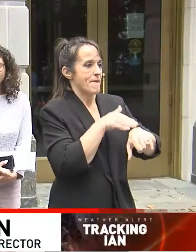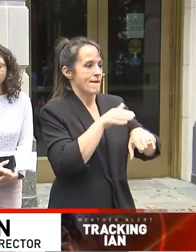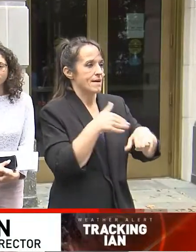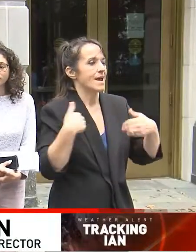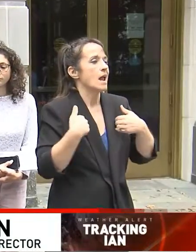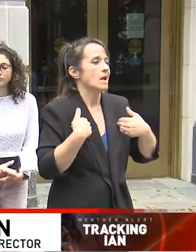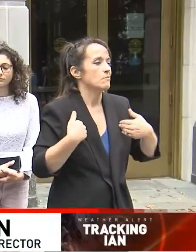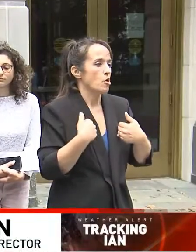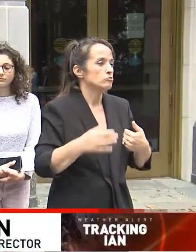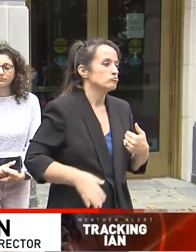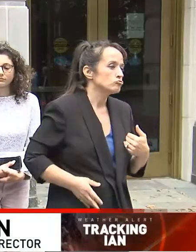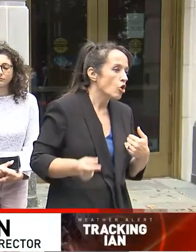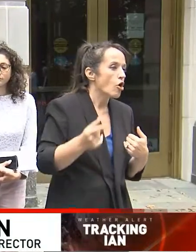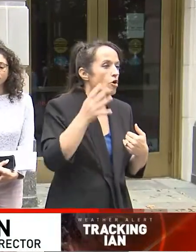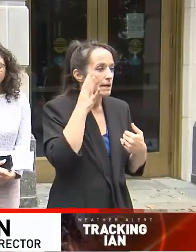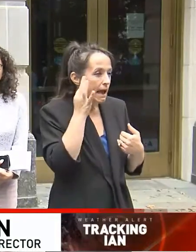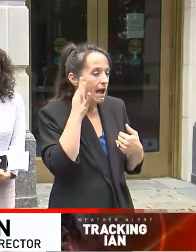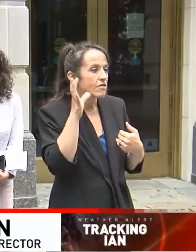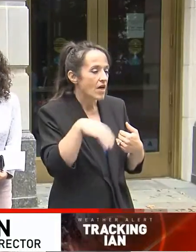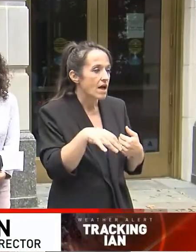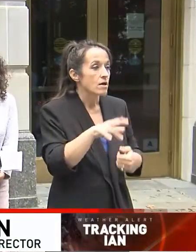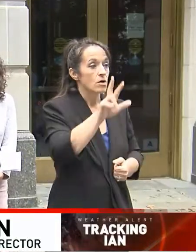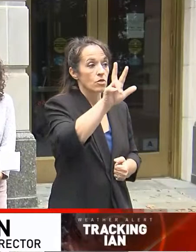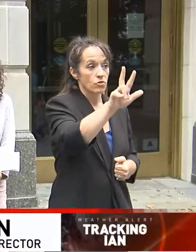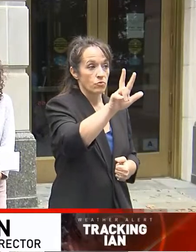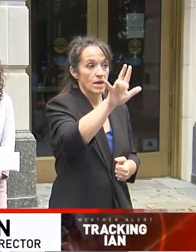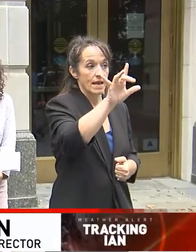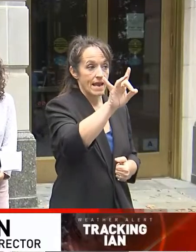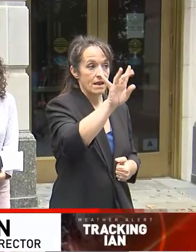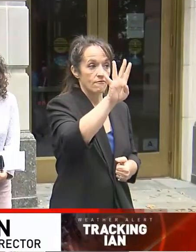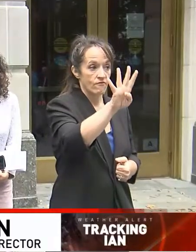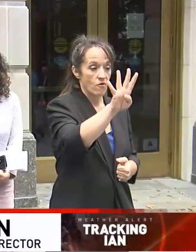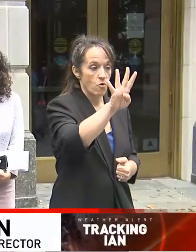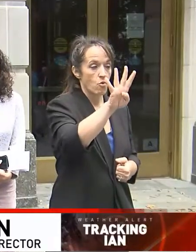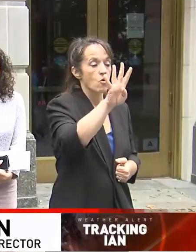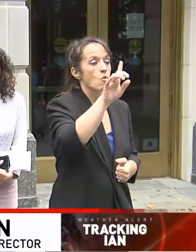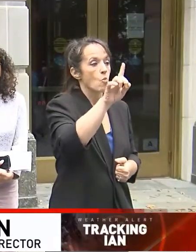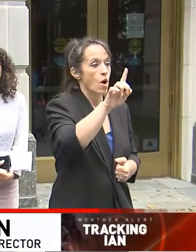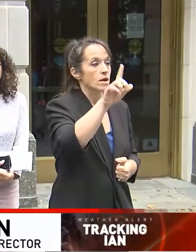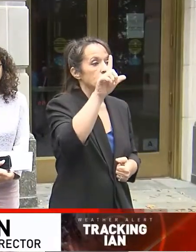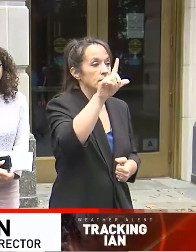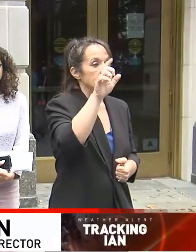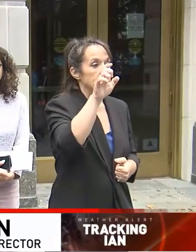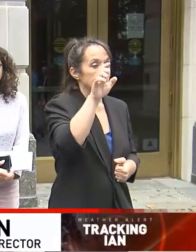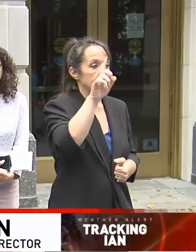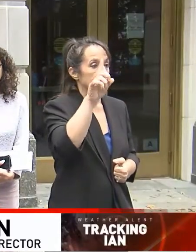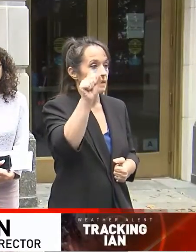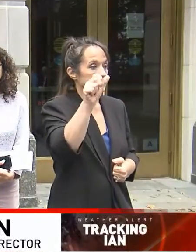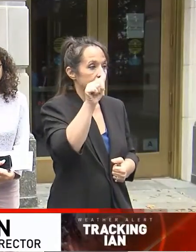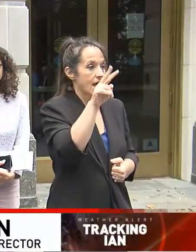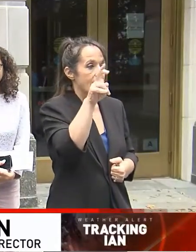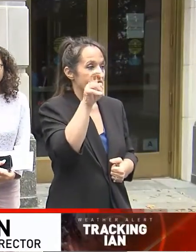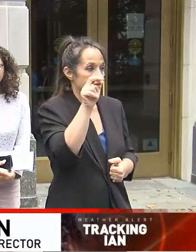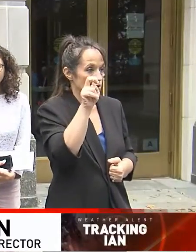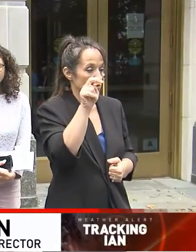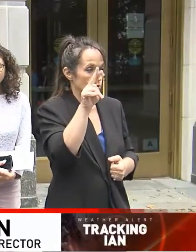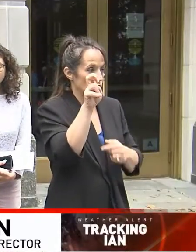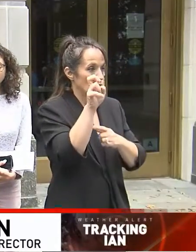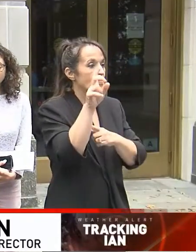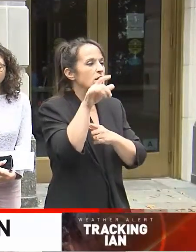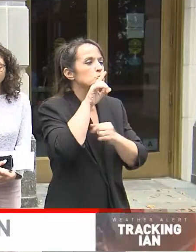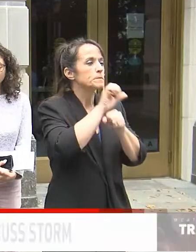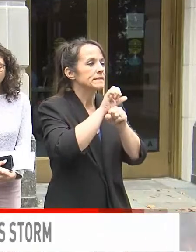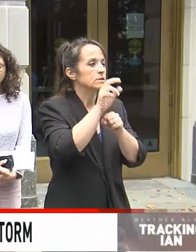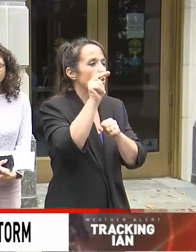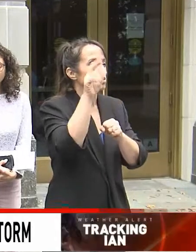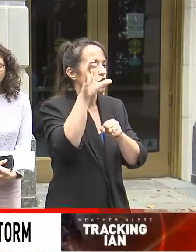have animals at 3841 Leeds Avenue in the North Charleston community. That's the